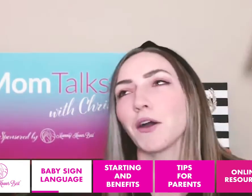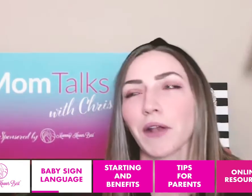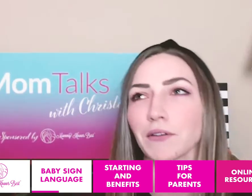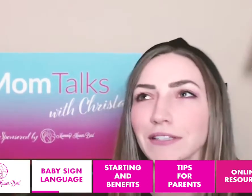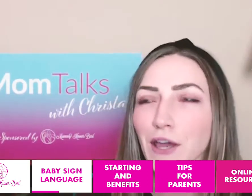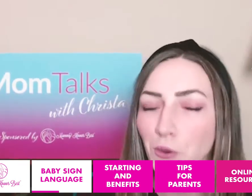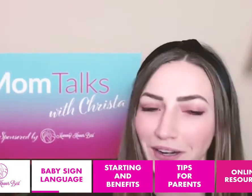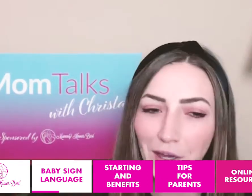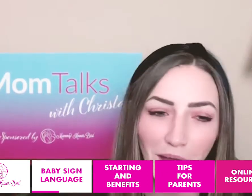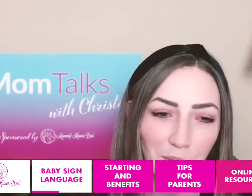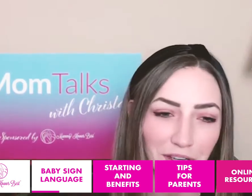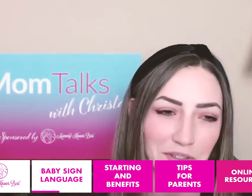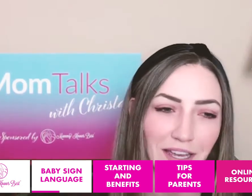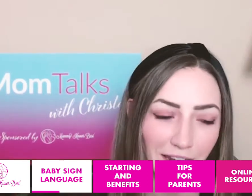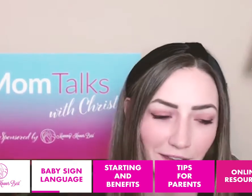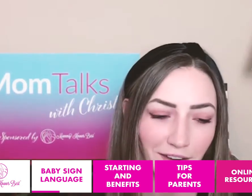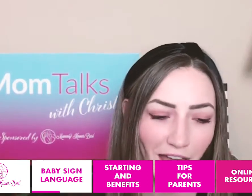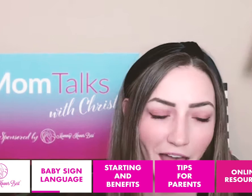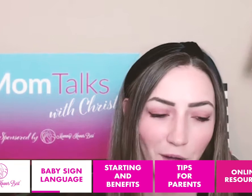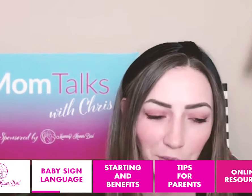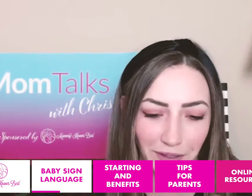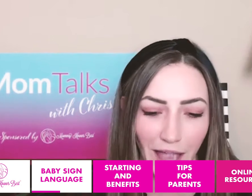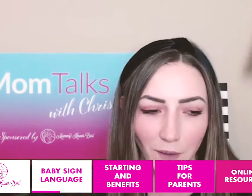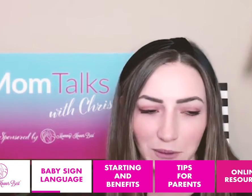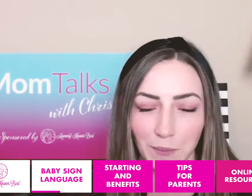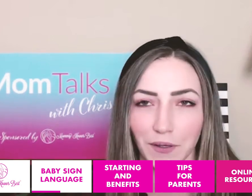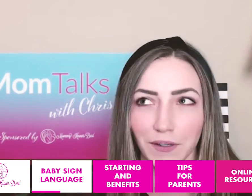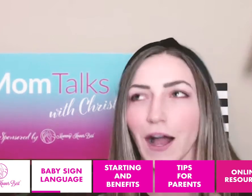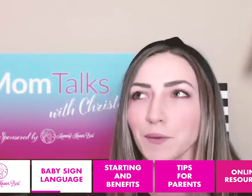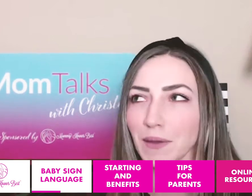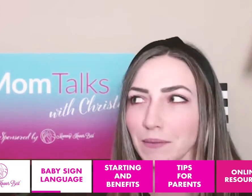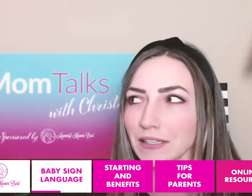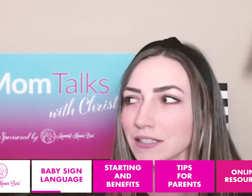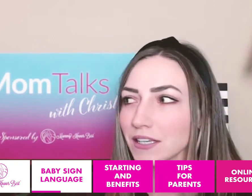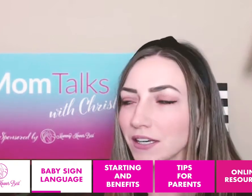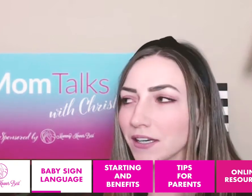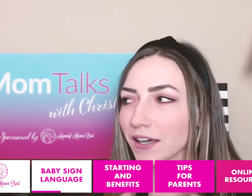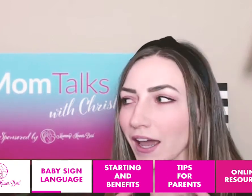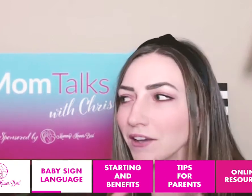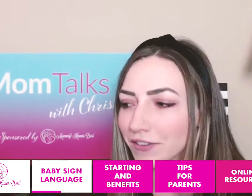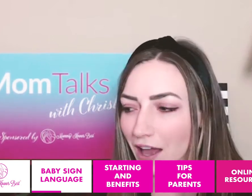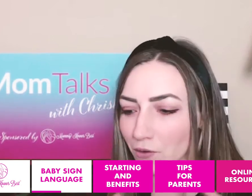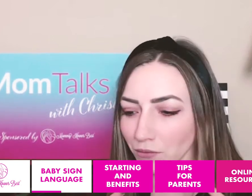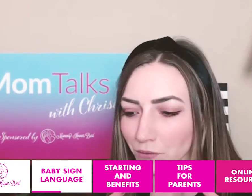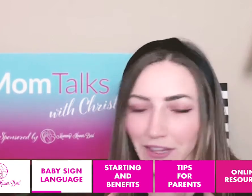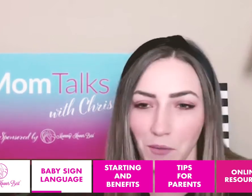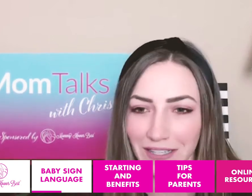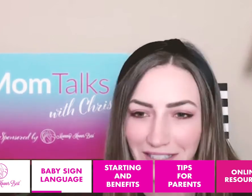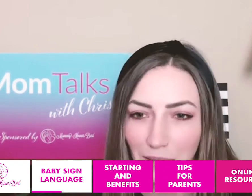I was reading about what you did and how it really helps people or helps babies kind of get out what they want to say before